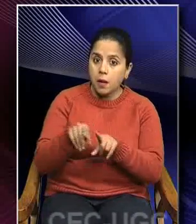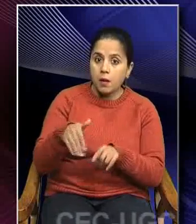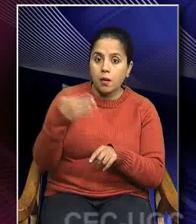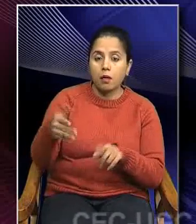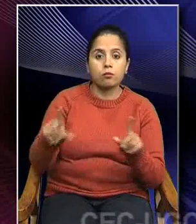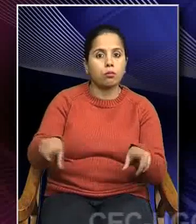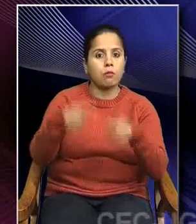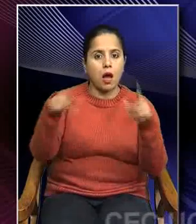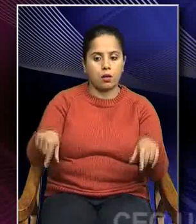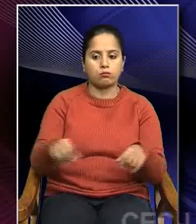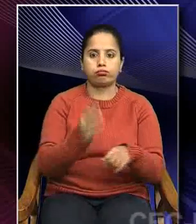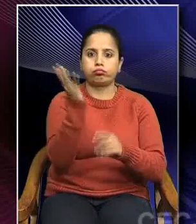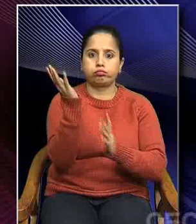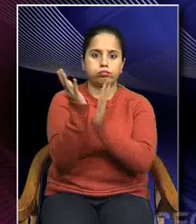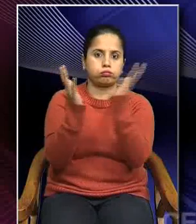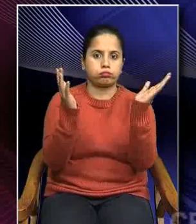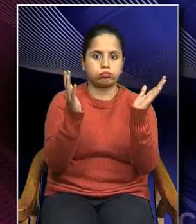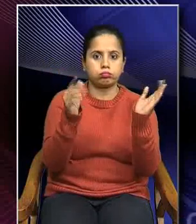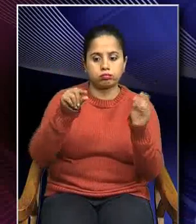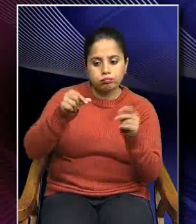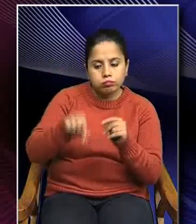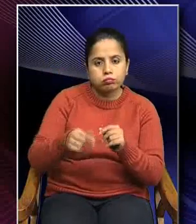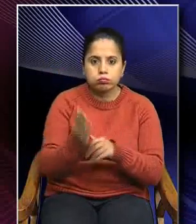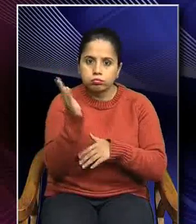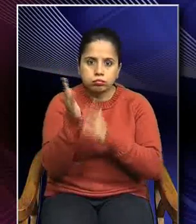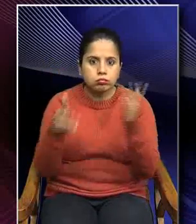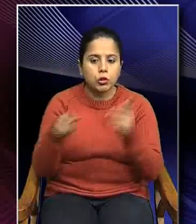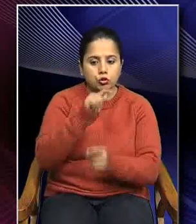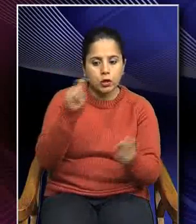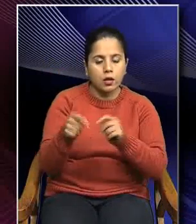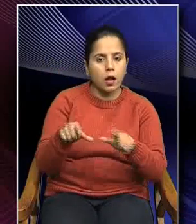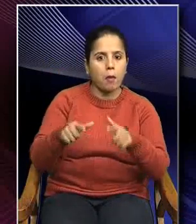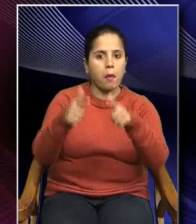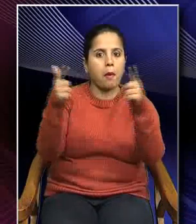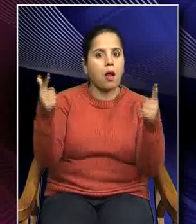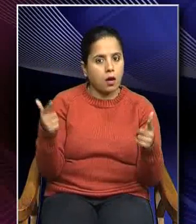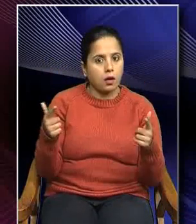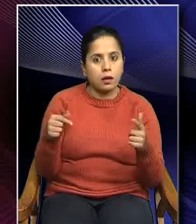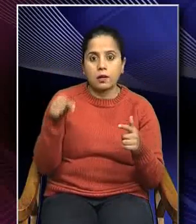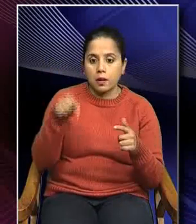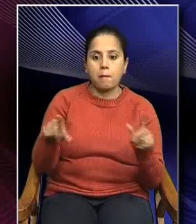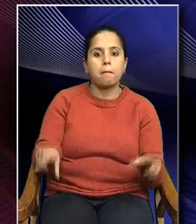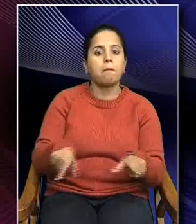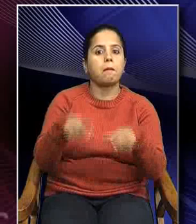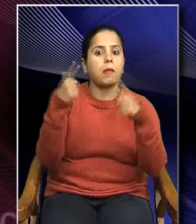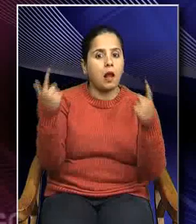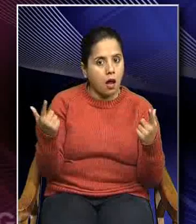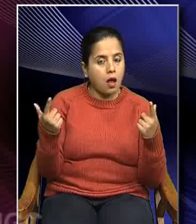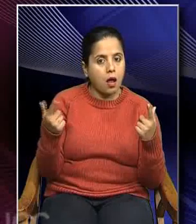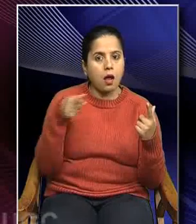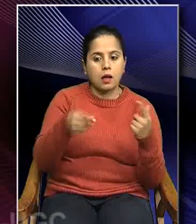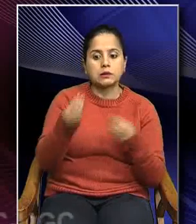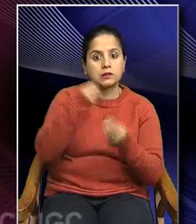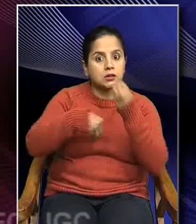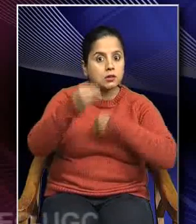plants grow, seeds undergo some change and plants grow. It is these plants that are eaten